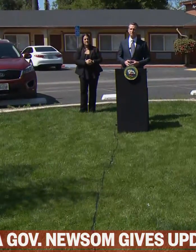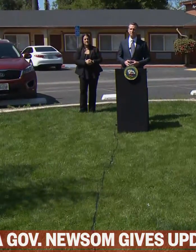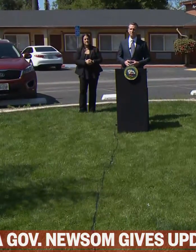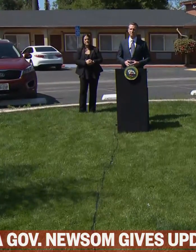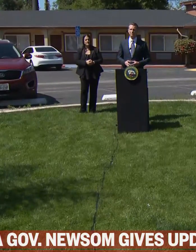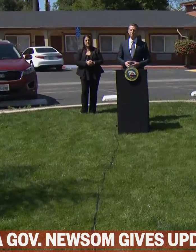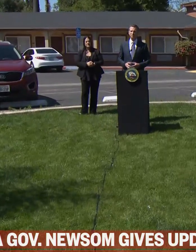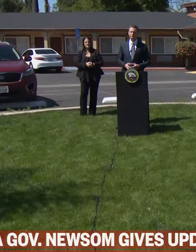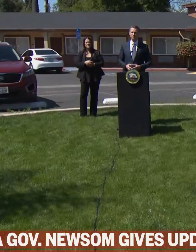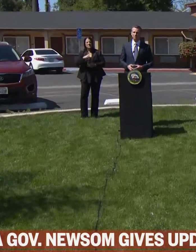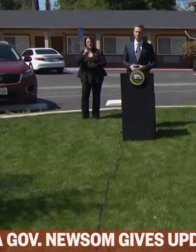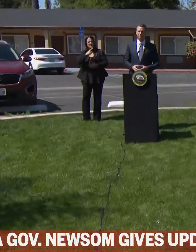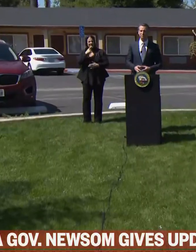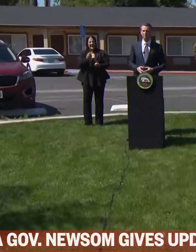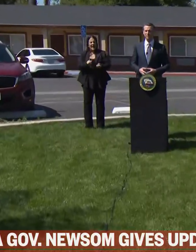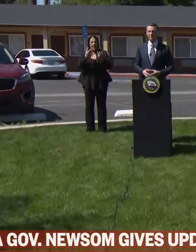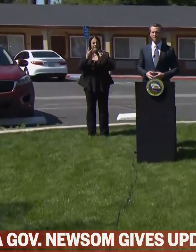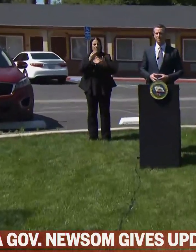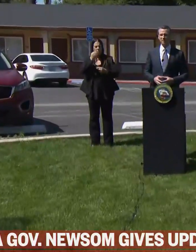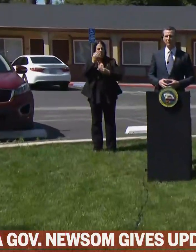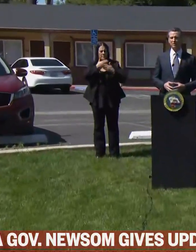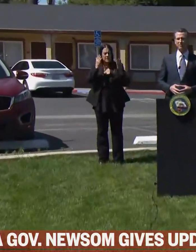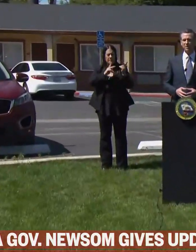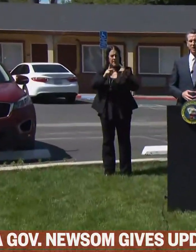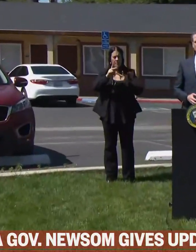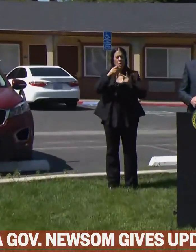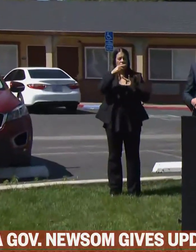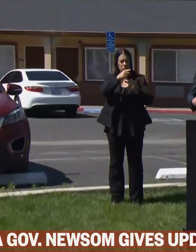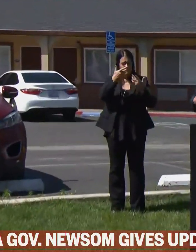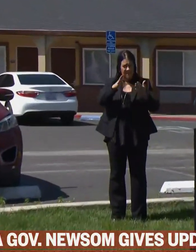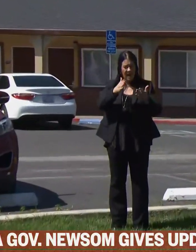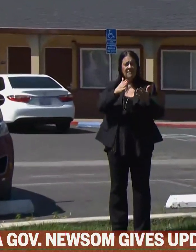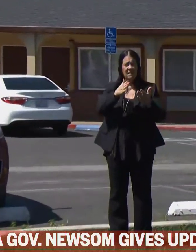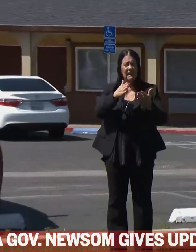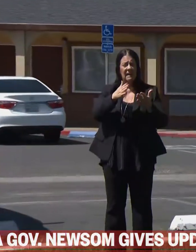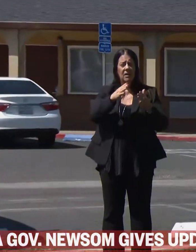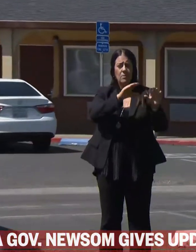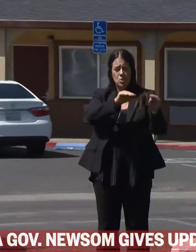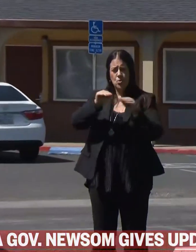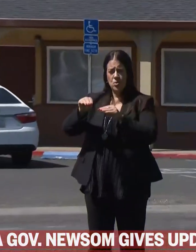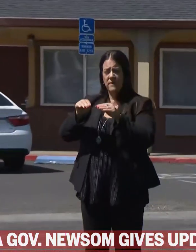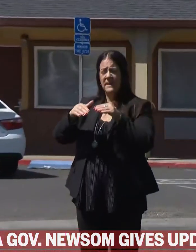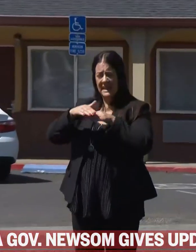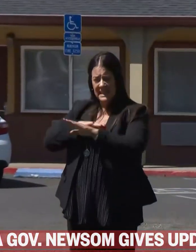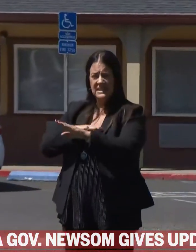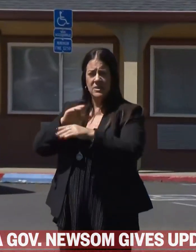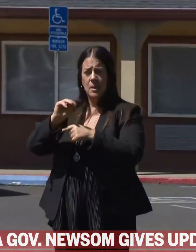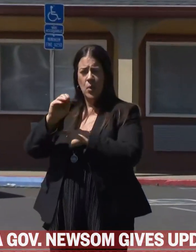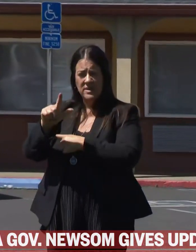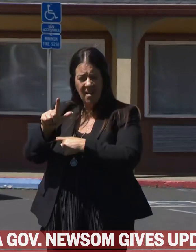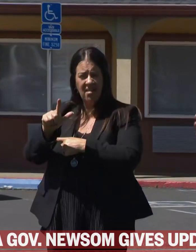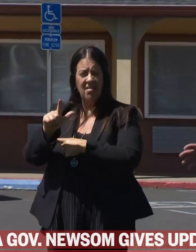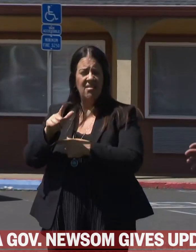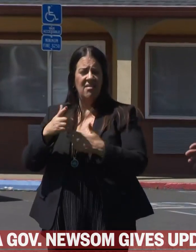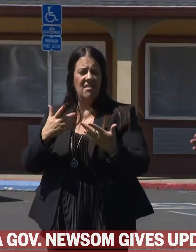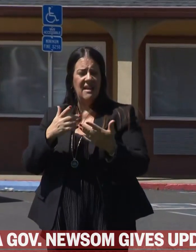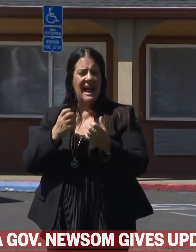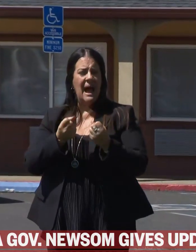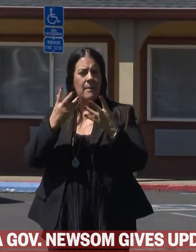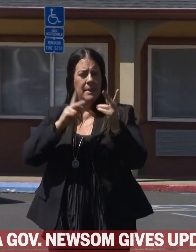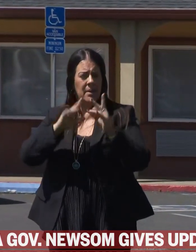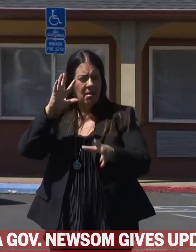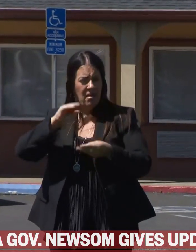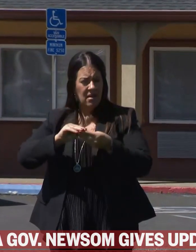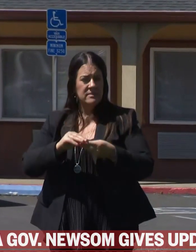have been housed so far and how many you hope to house? Well, with this specific program, and again, we have 58